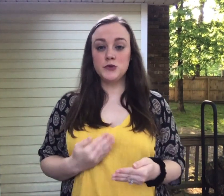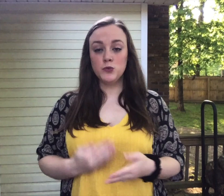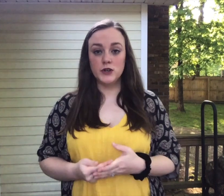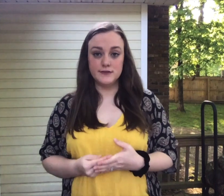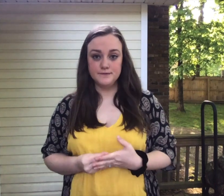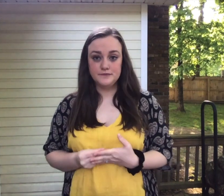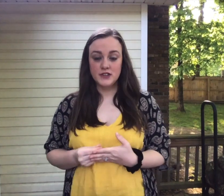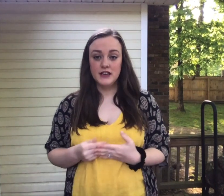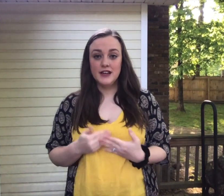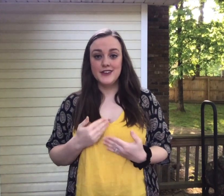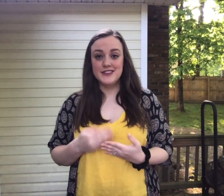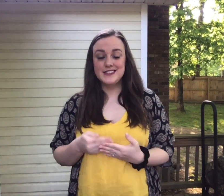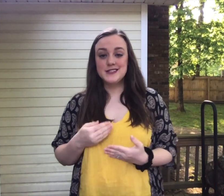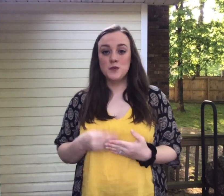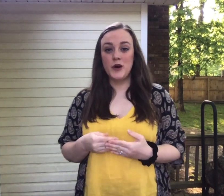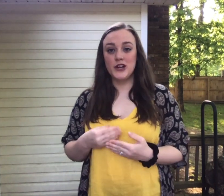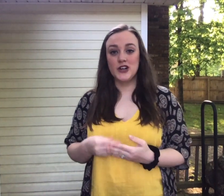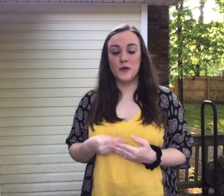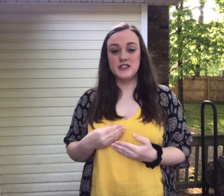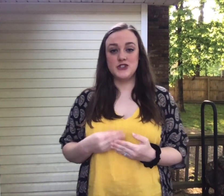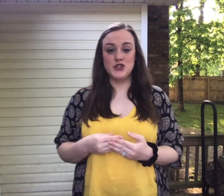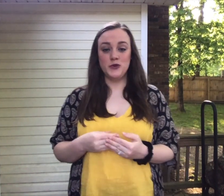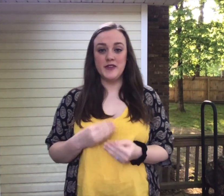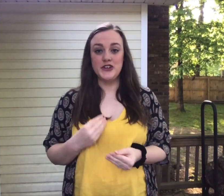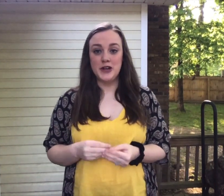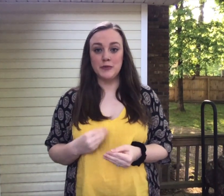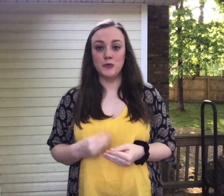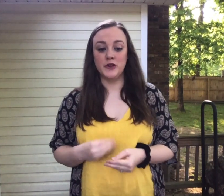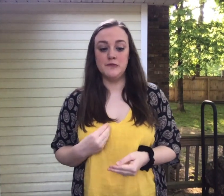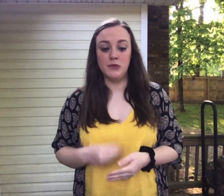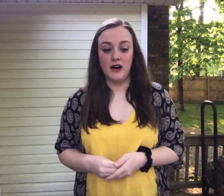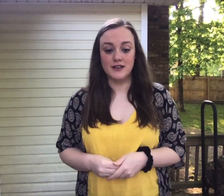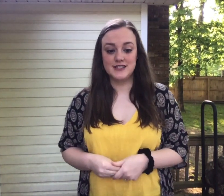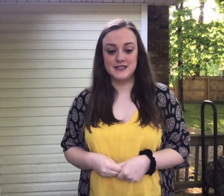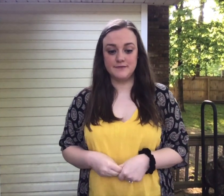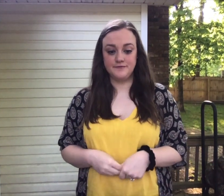1, this is what you're going to do in the number 1 box.